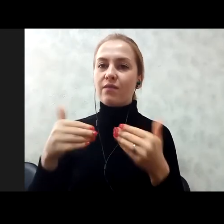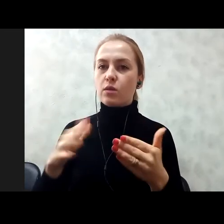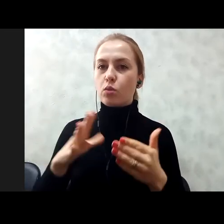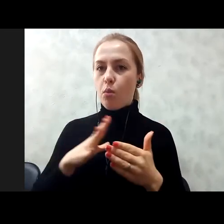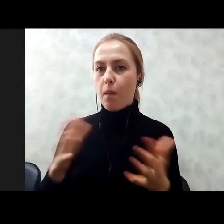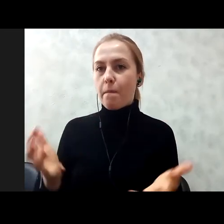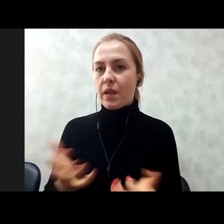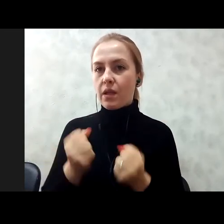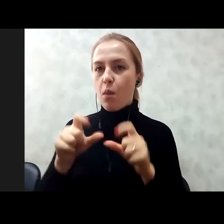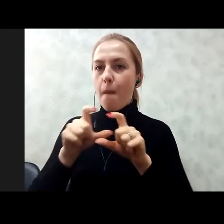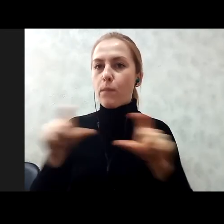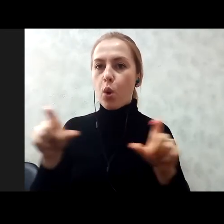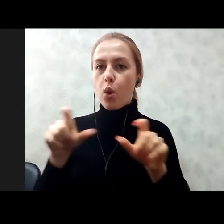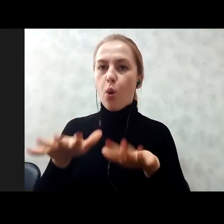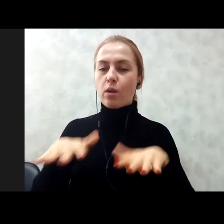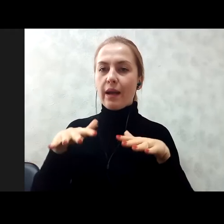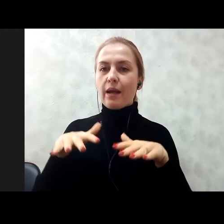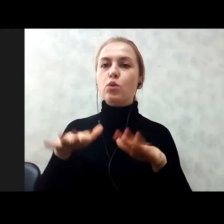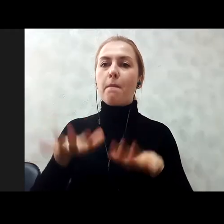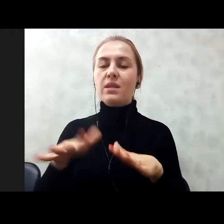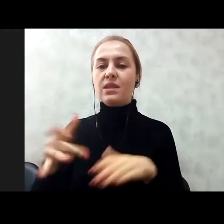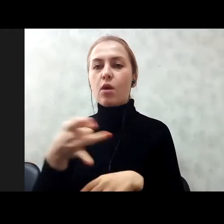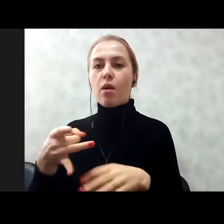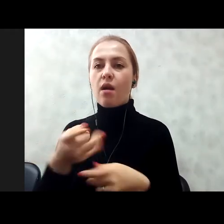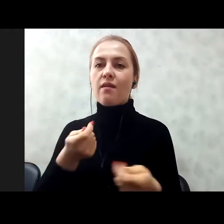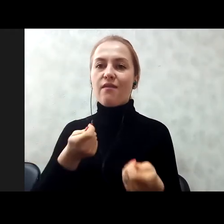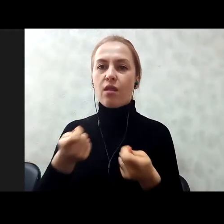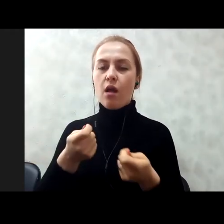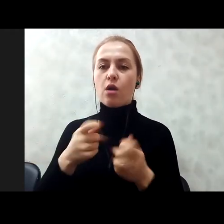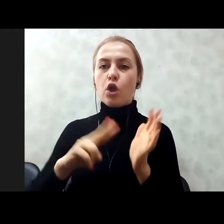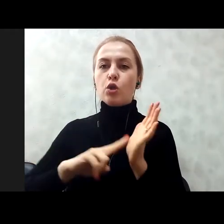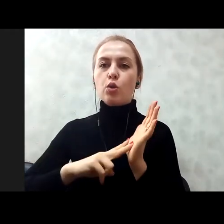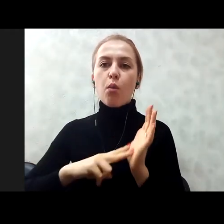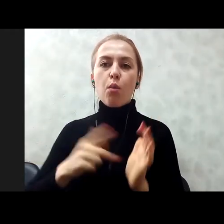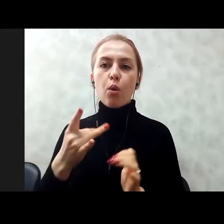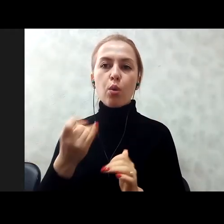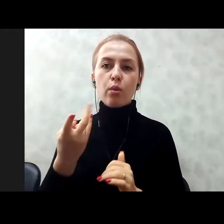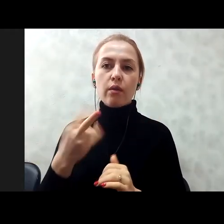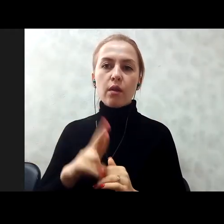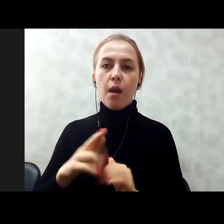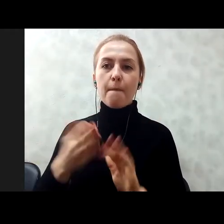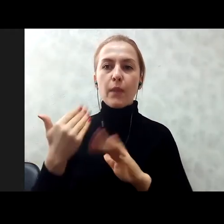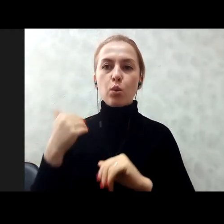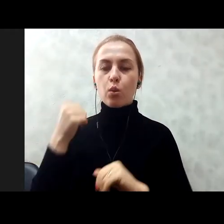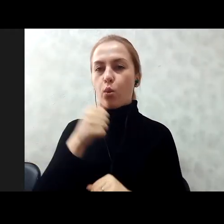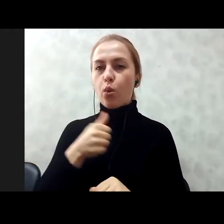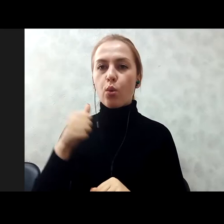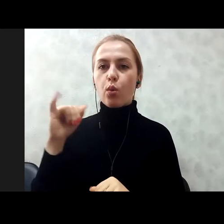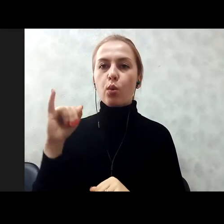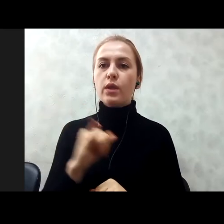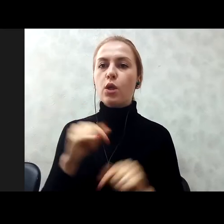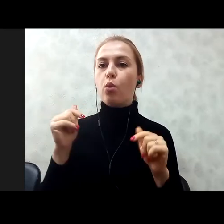December last year. I presented the recommendations. Although our report this time did not include the usual resolution